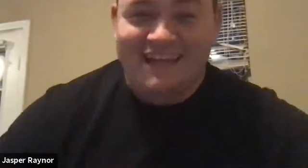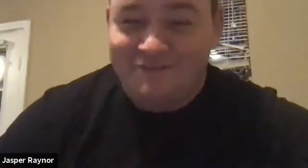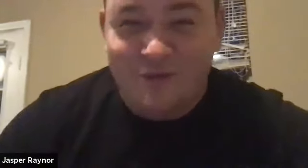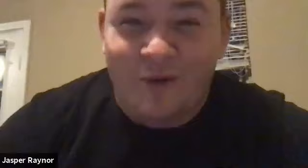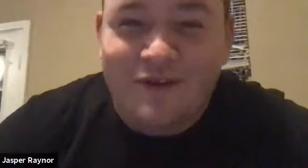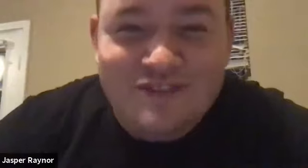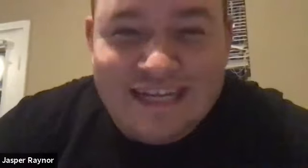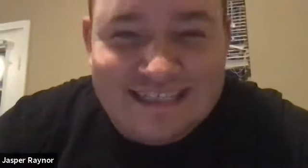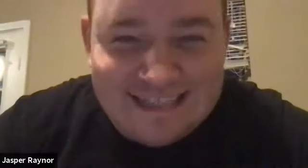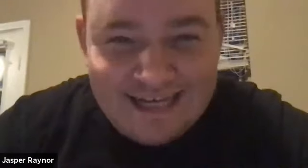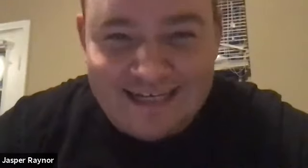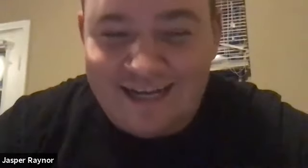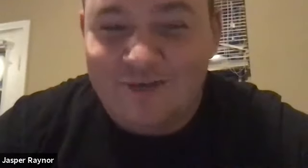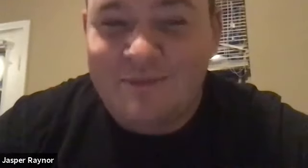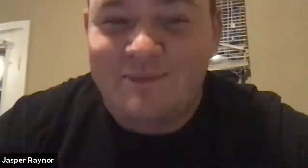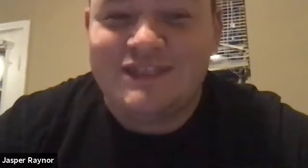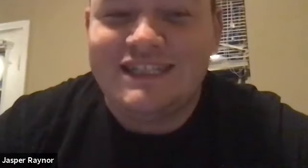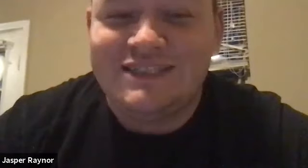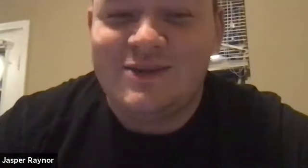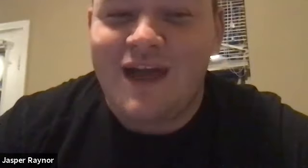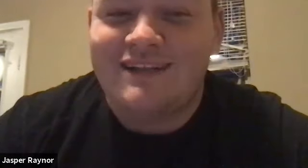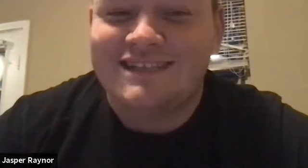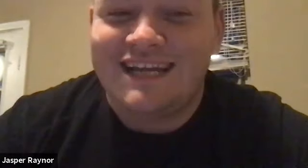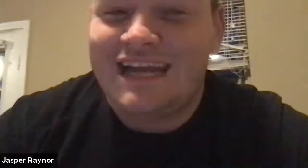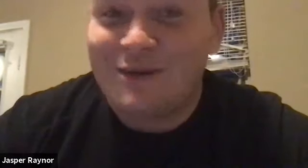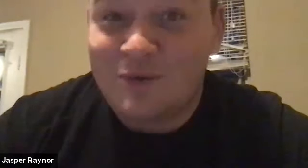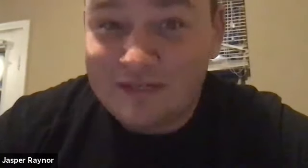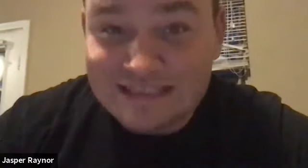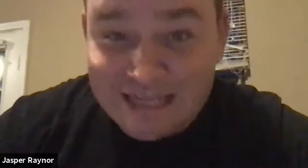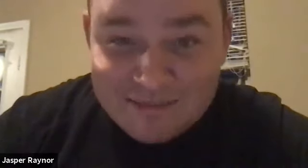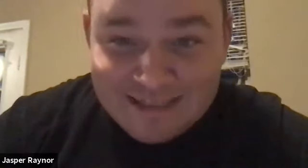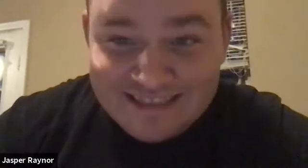If you don't understand the sign, I remember teaching you how to sign. I don't know what the sign means.